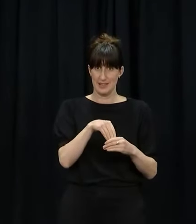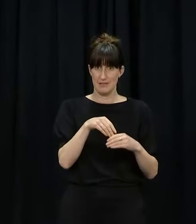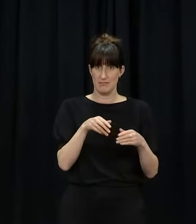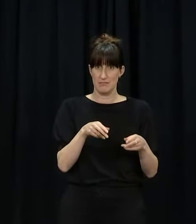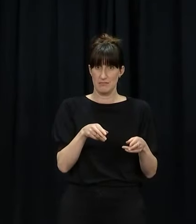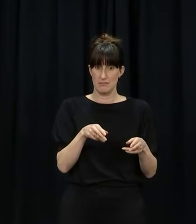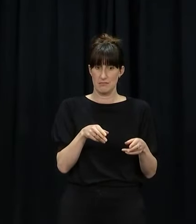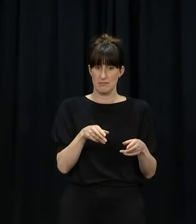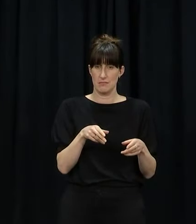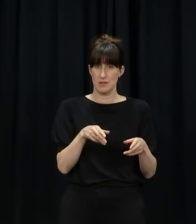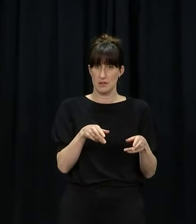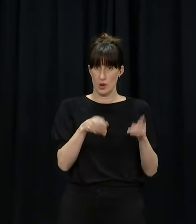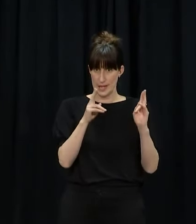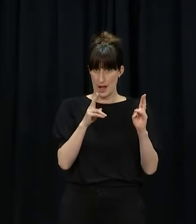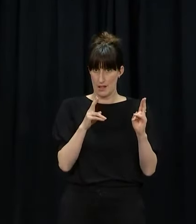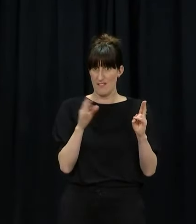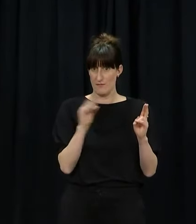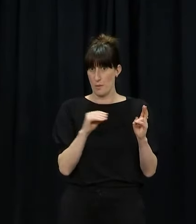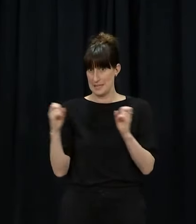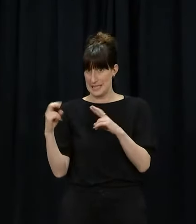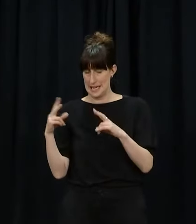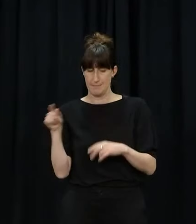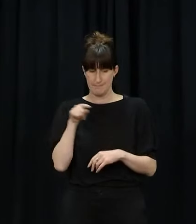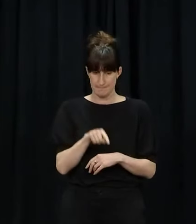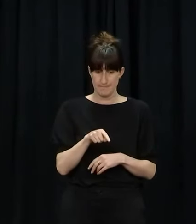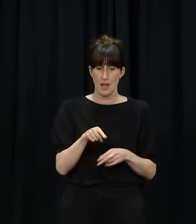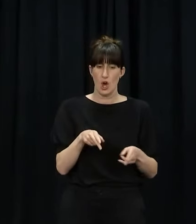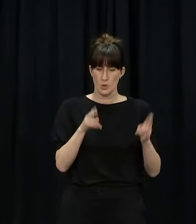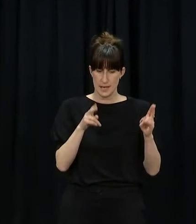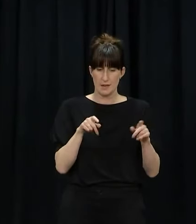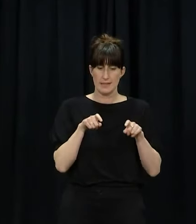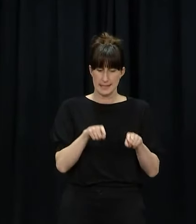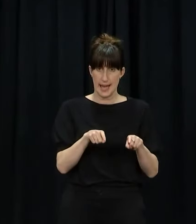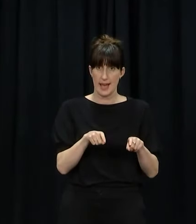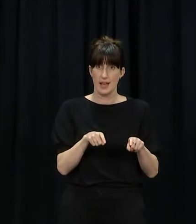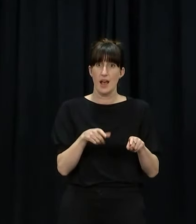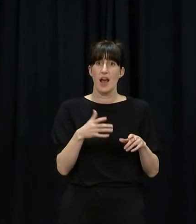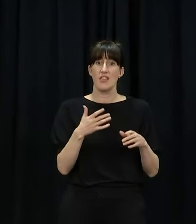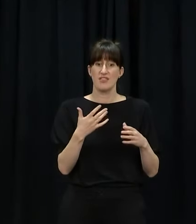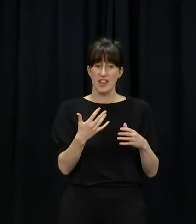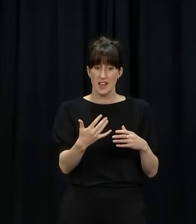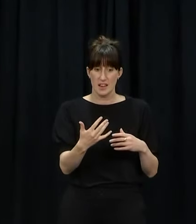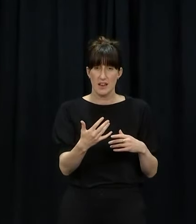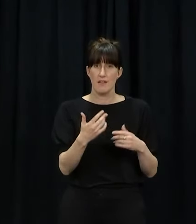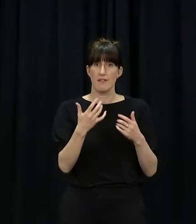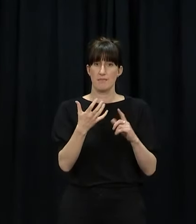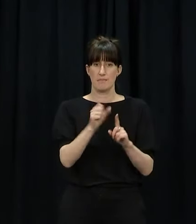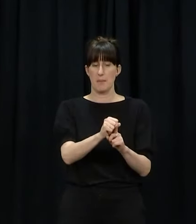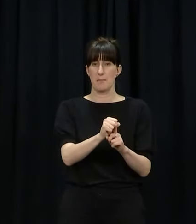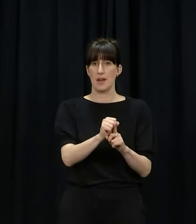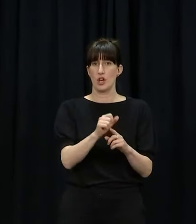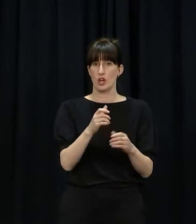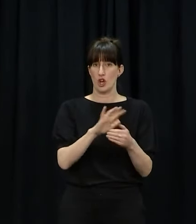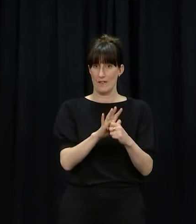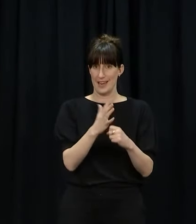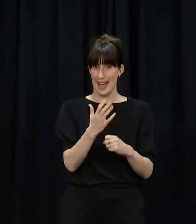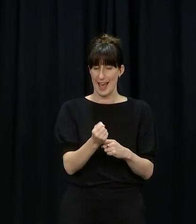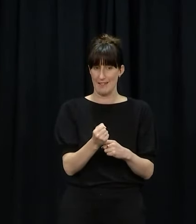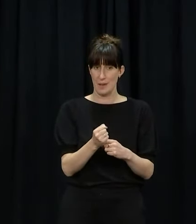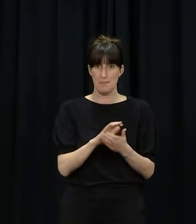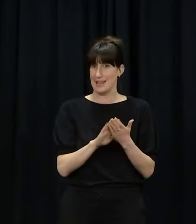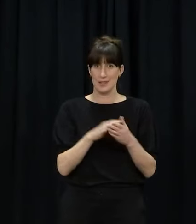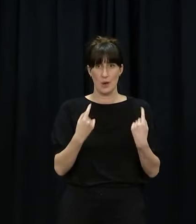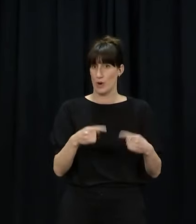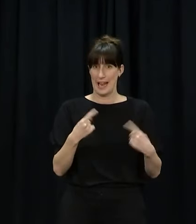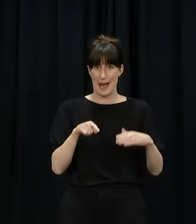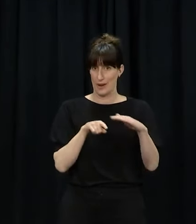down the possibilities, but we do use camera footage where it's available and room key movements to